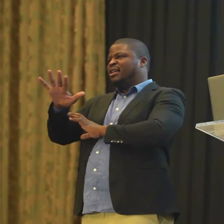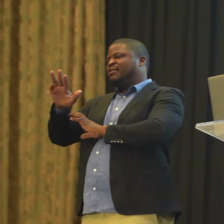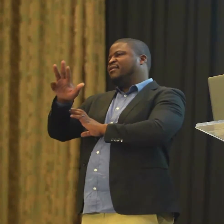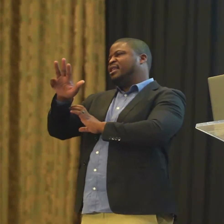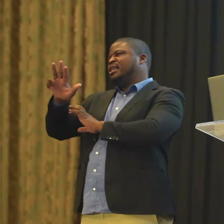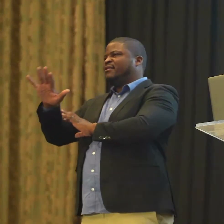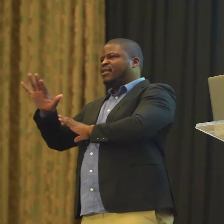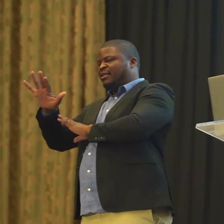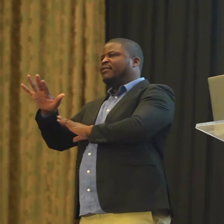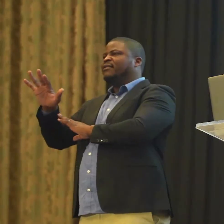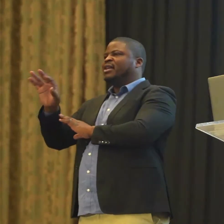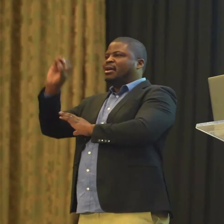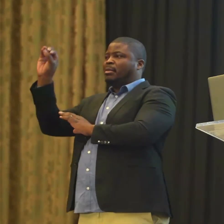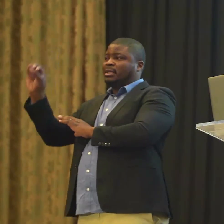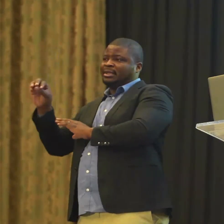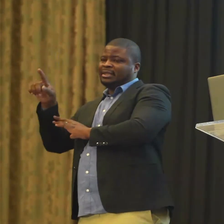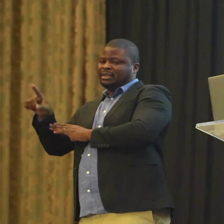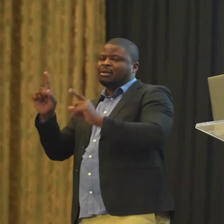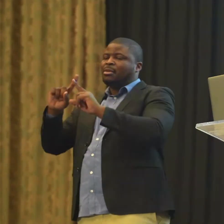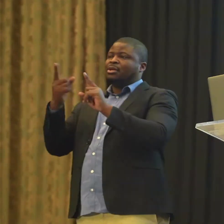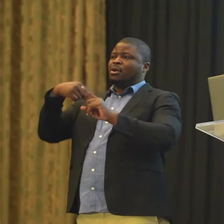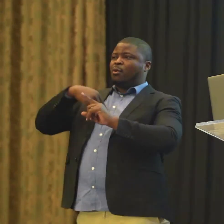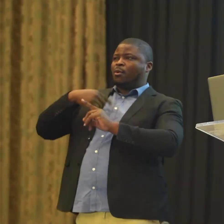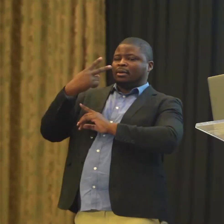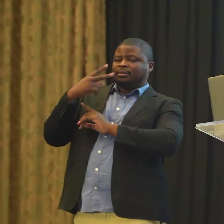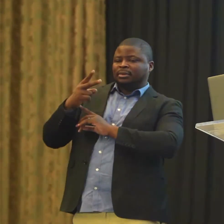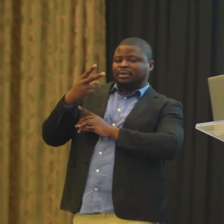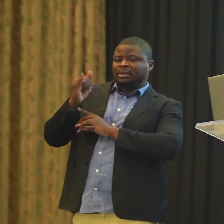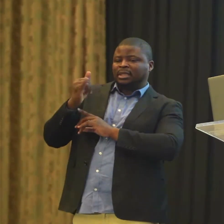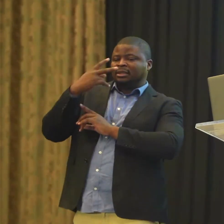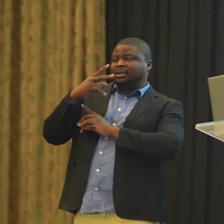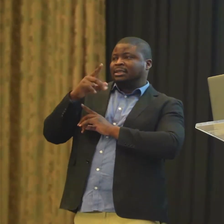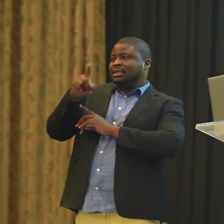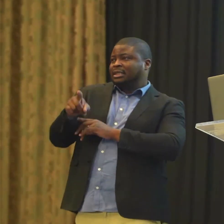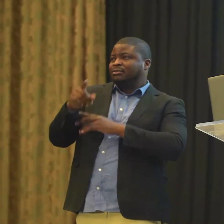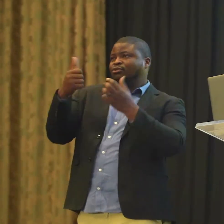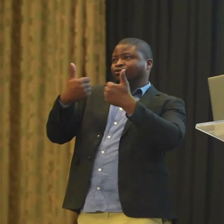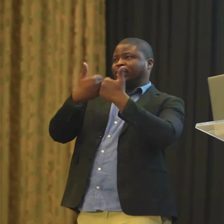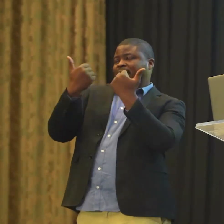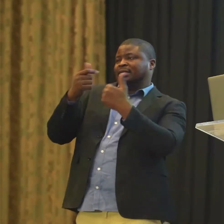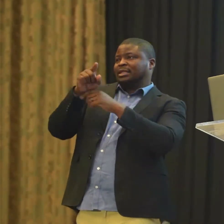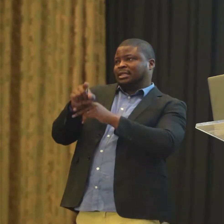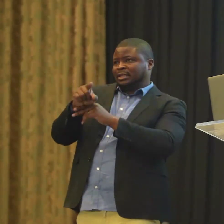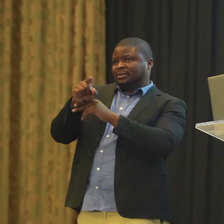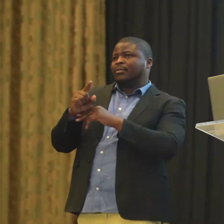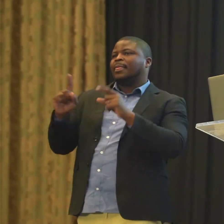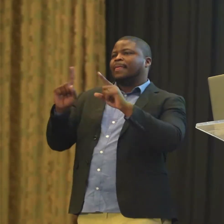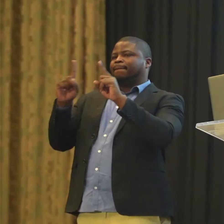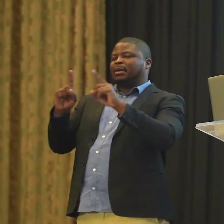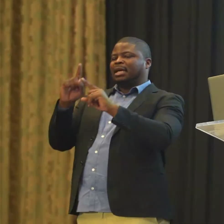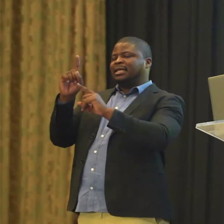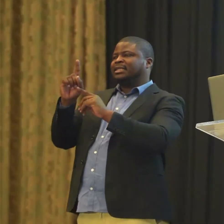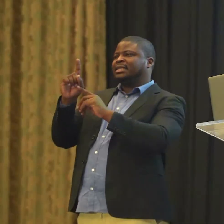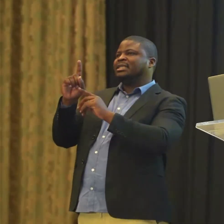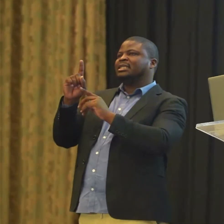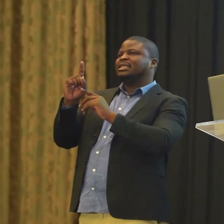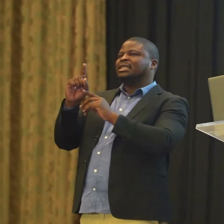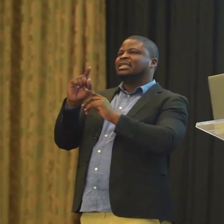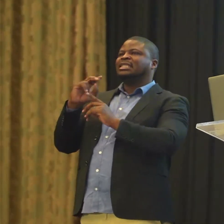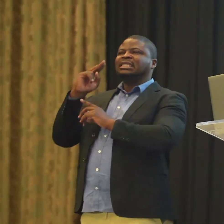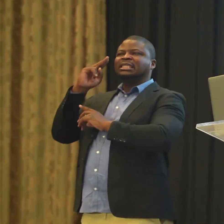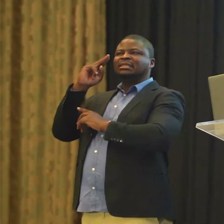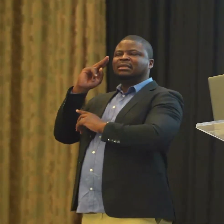large gaps there. I think they're fairly self-explanatory across all the sites. I think the silver lining on this slide is to say